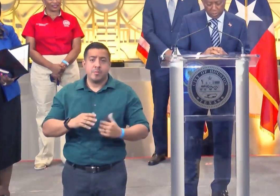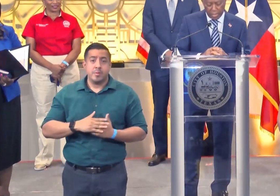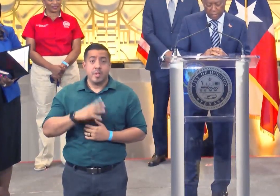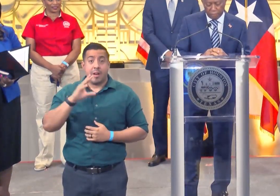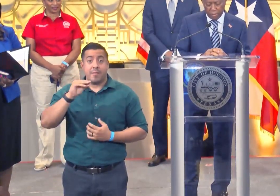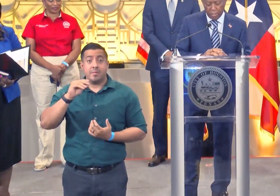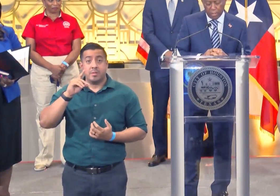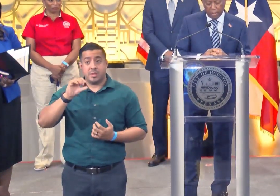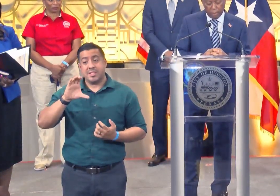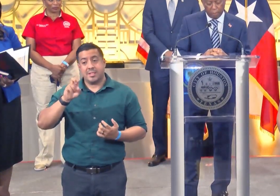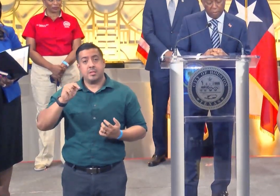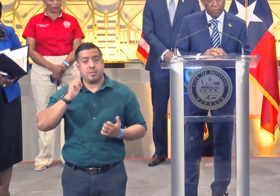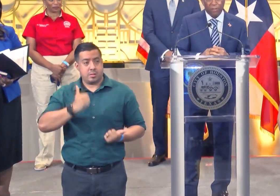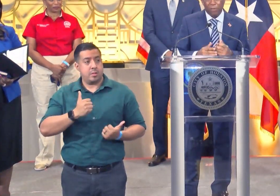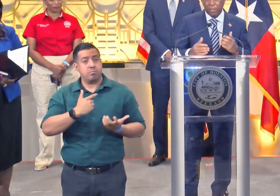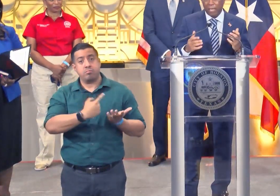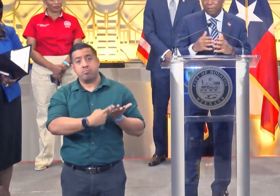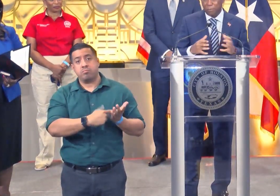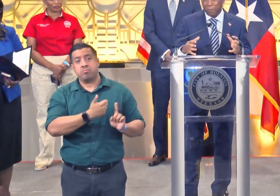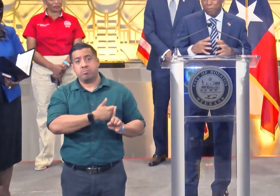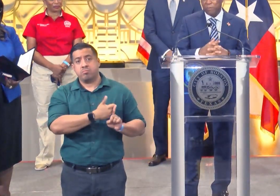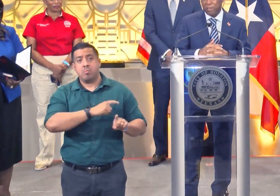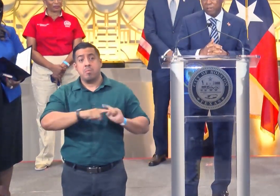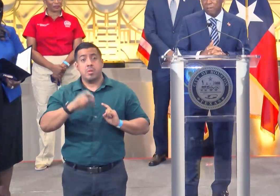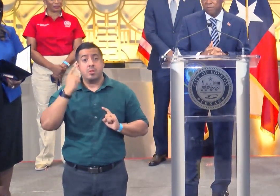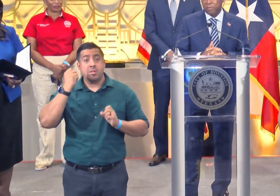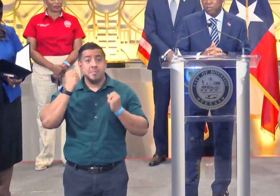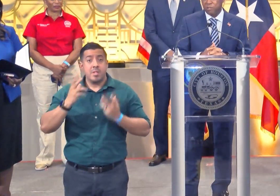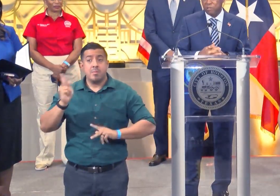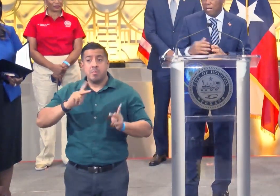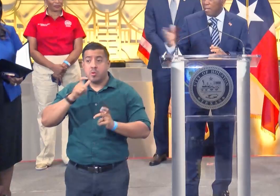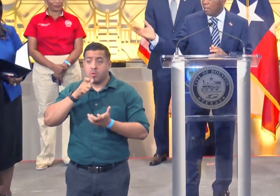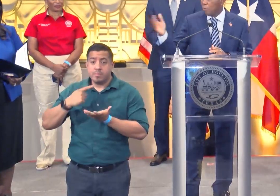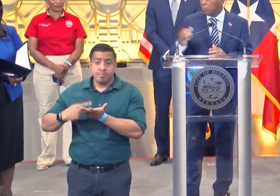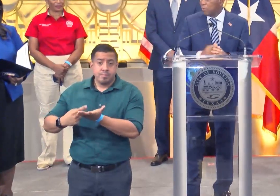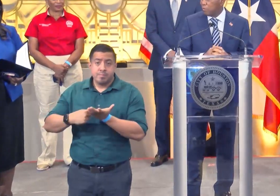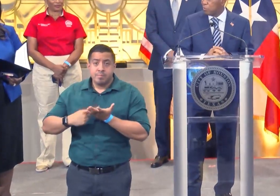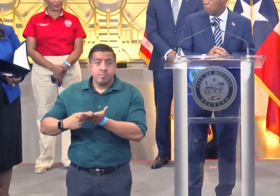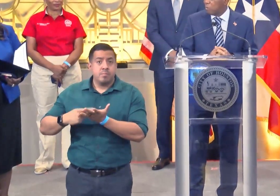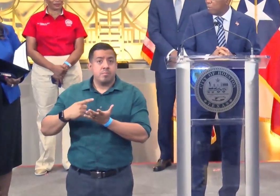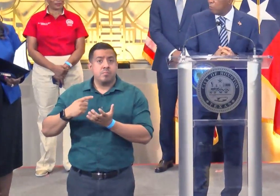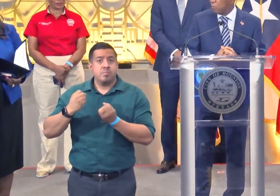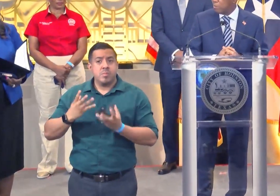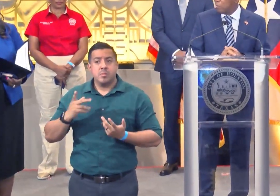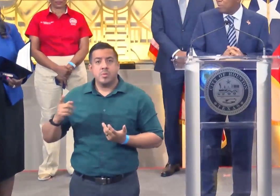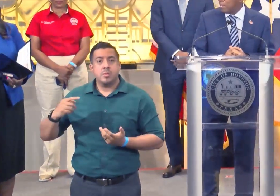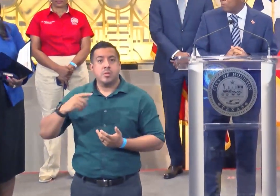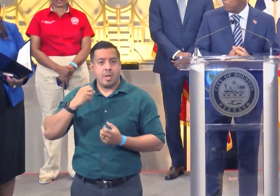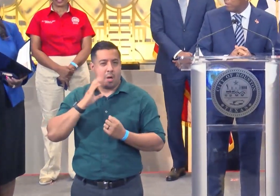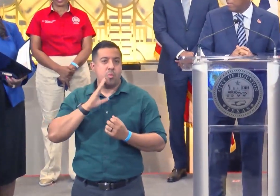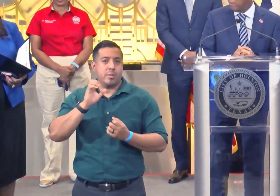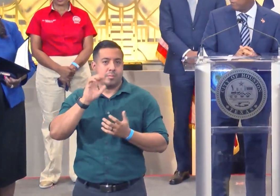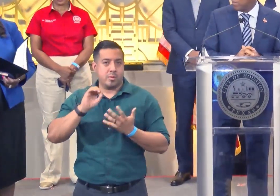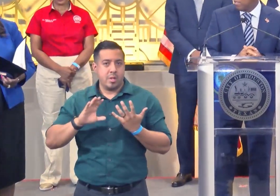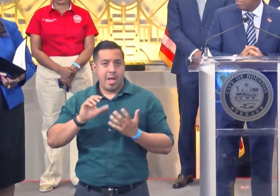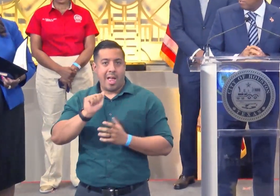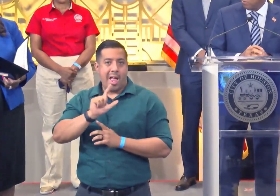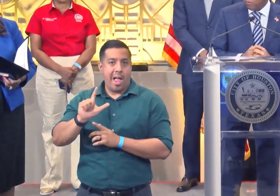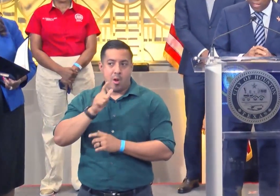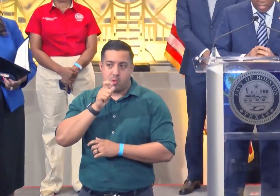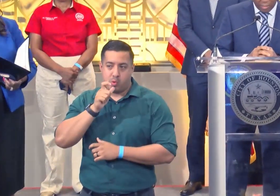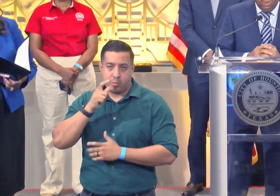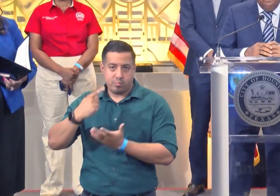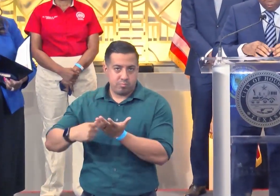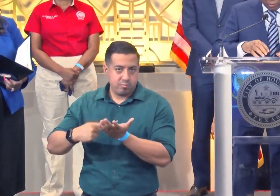for himself, but there were a lot of people in conversation. Al was very instrumental. I want to give you a lot of credit, Al, you